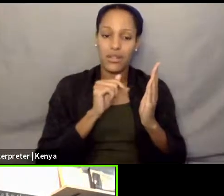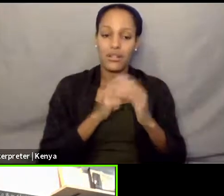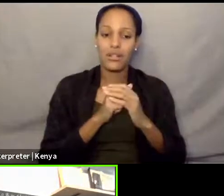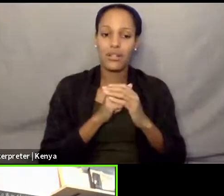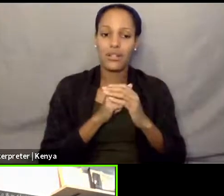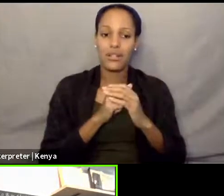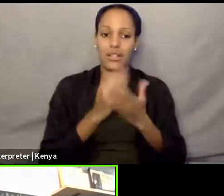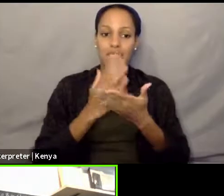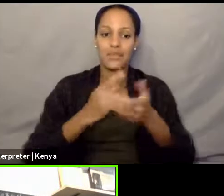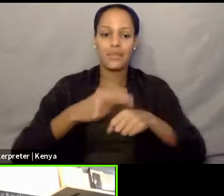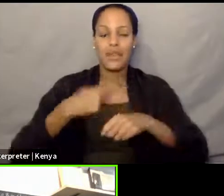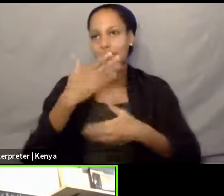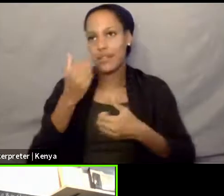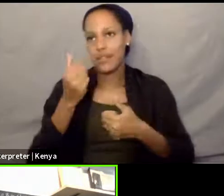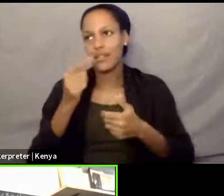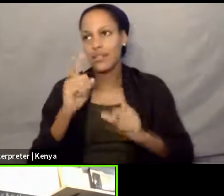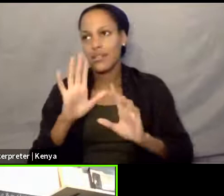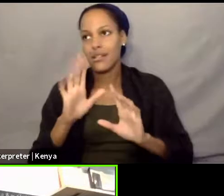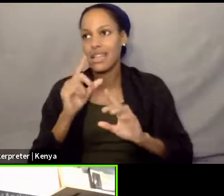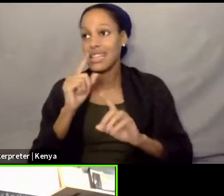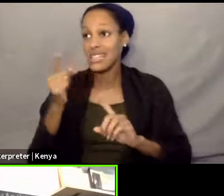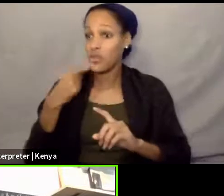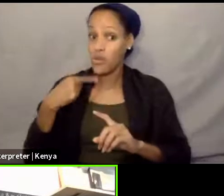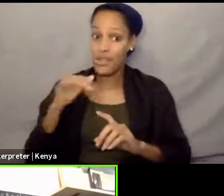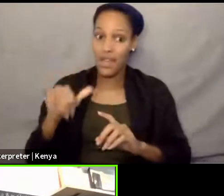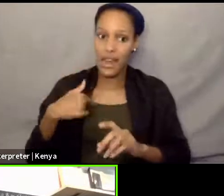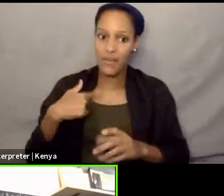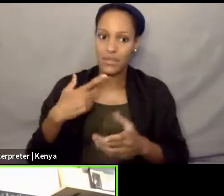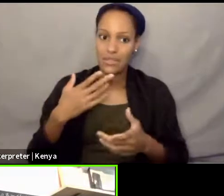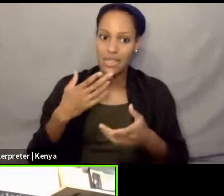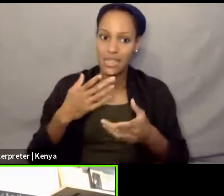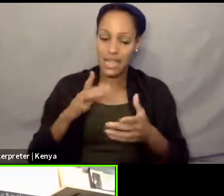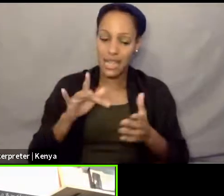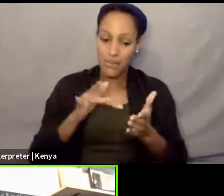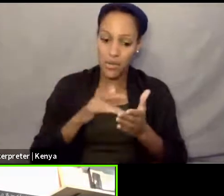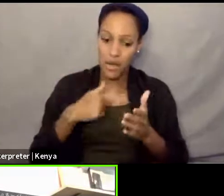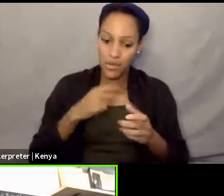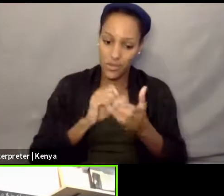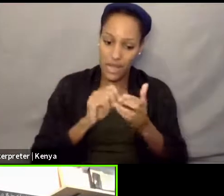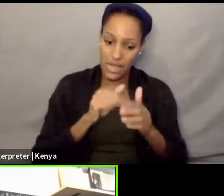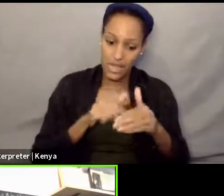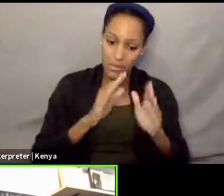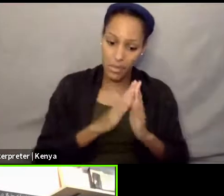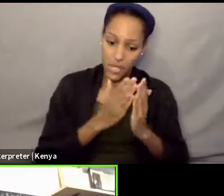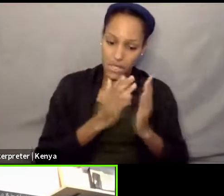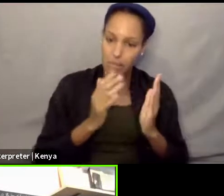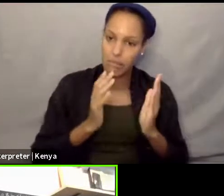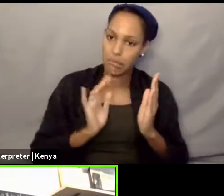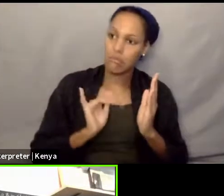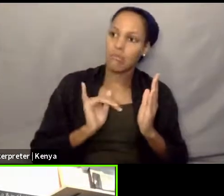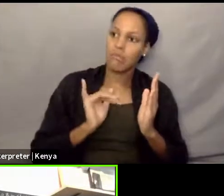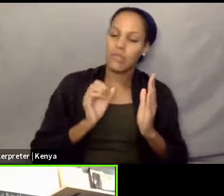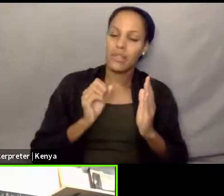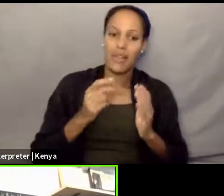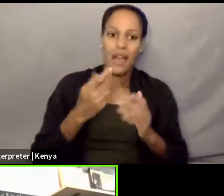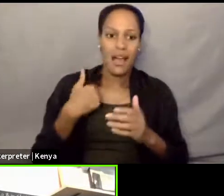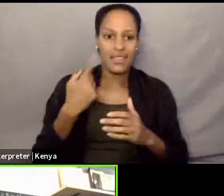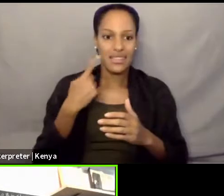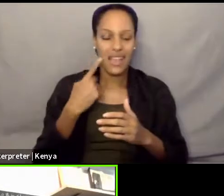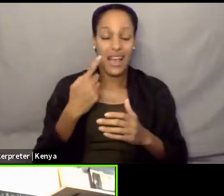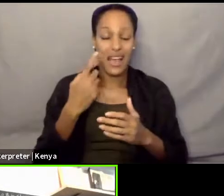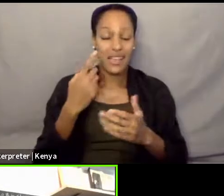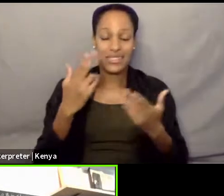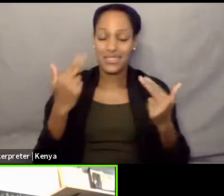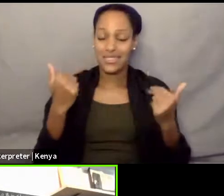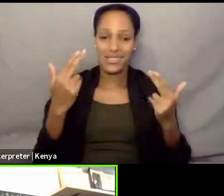and I sometimes I forget that, when he said that, and it was in the midst of while I was writing this book, when he said that, I just cracked